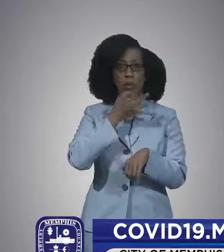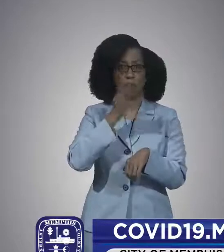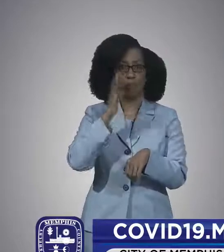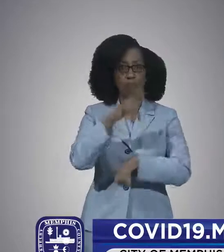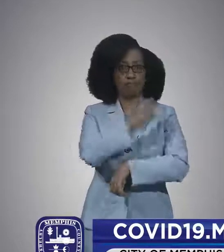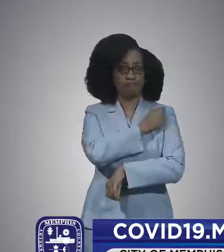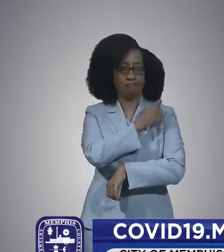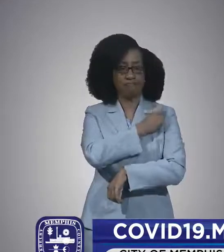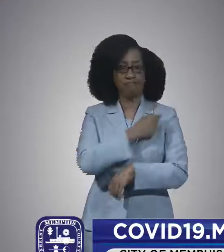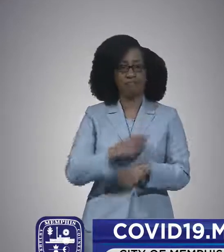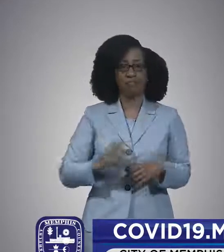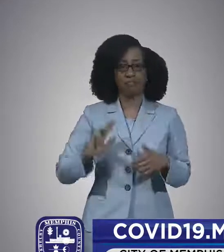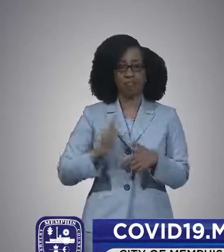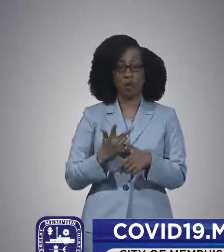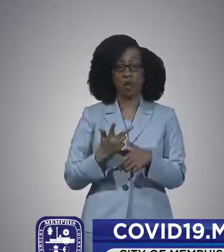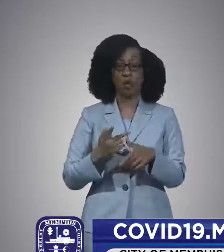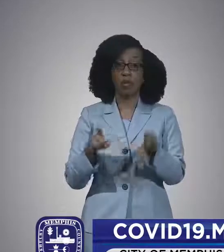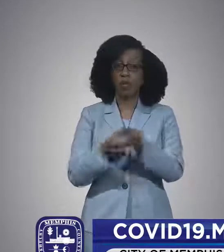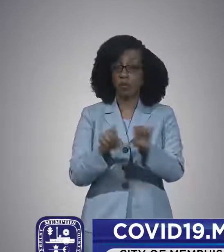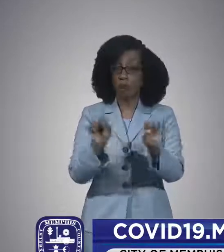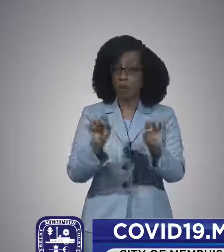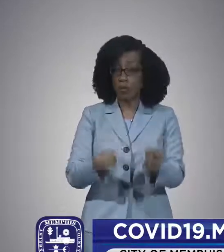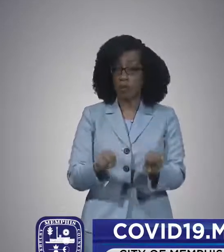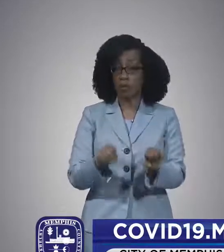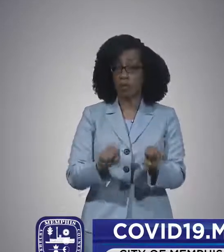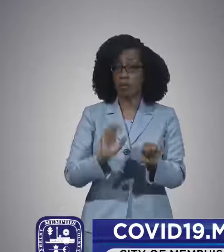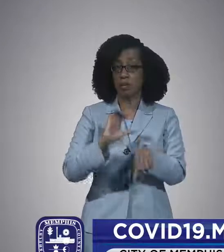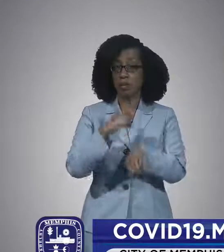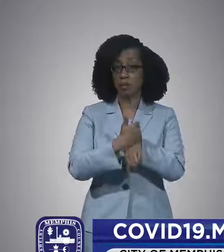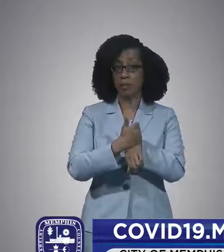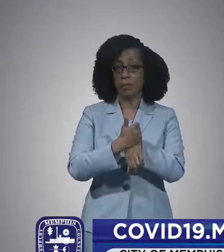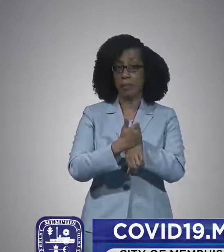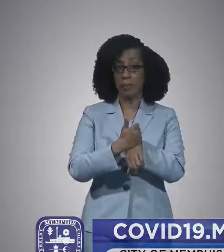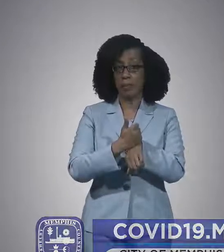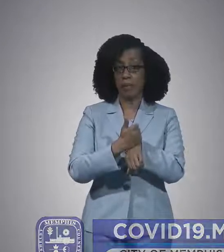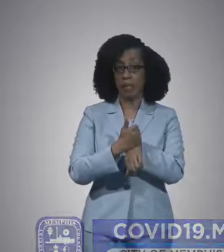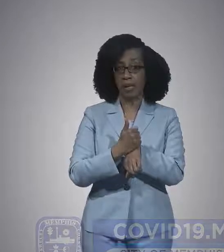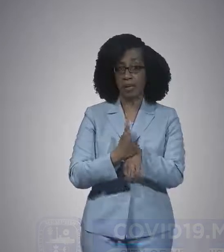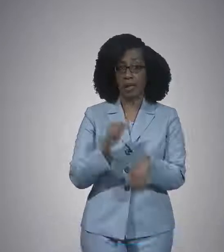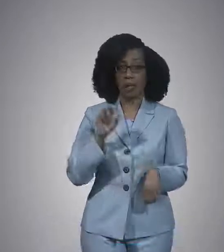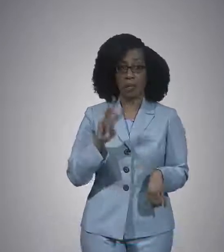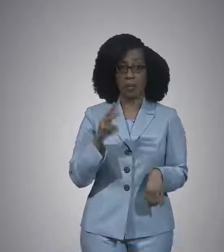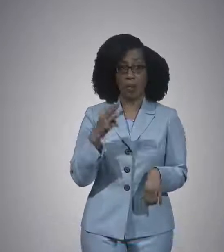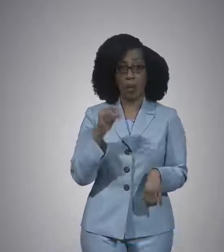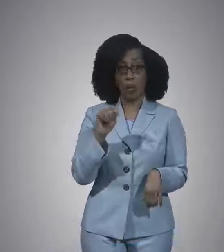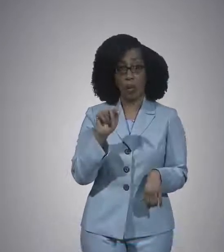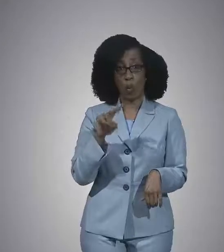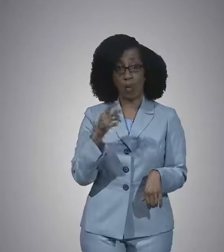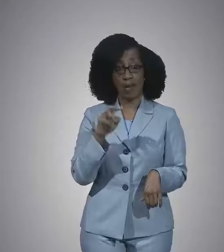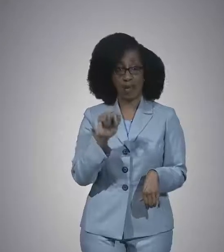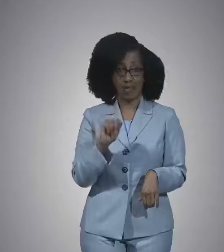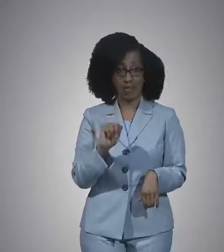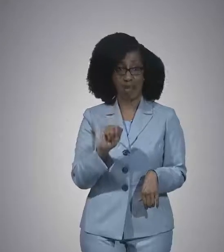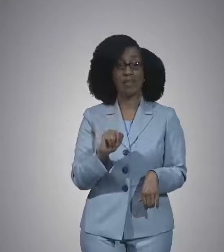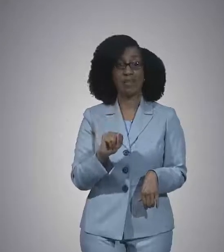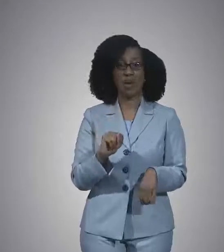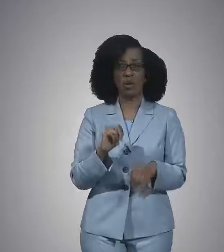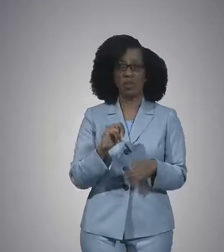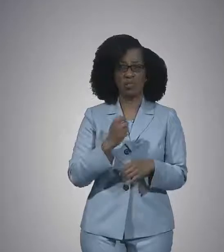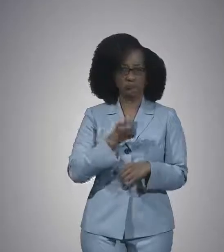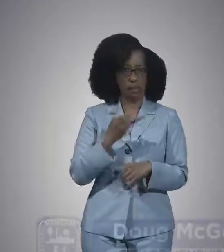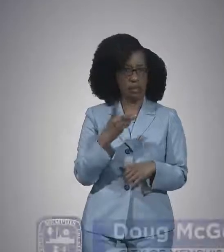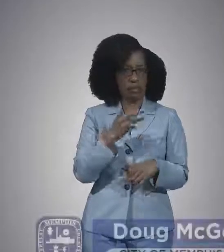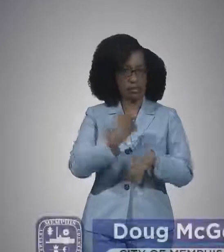And there is also a possibility of a site in the Whitehaven area on select days as